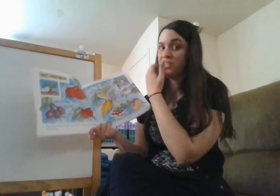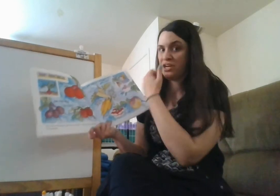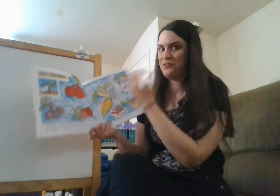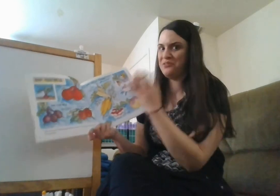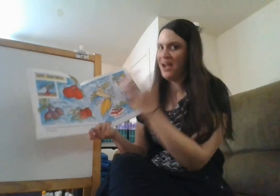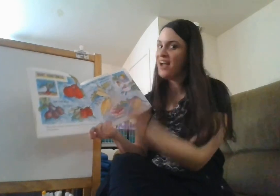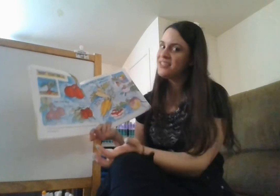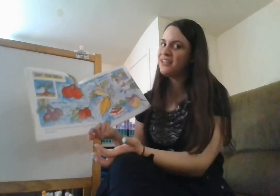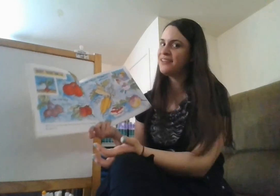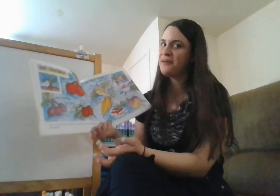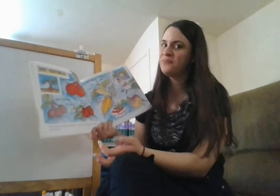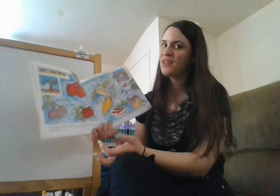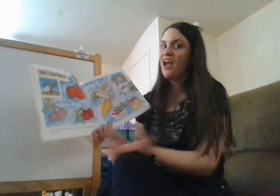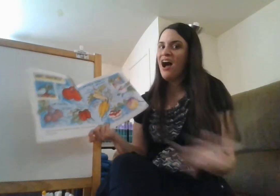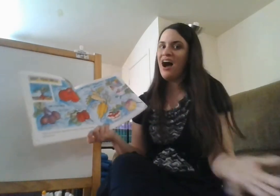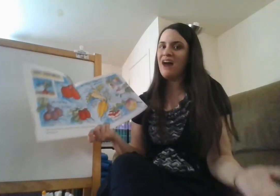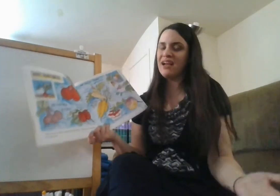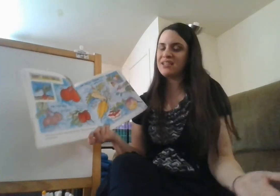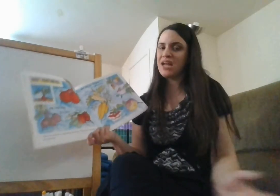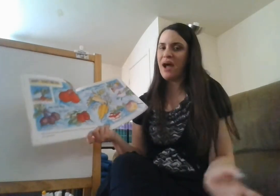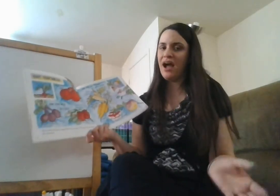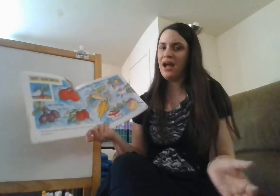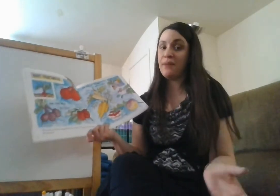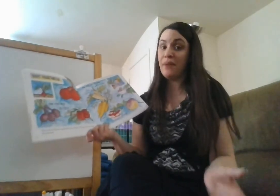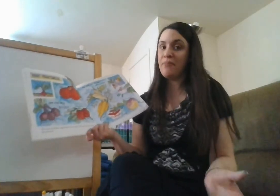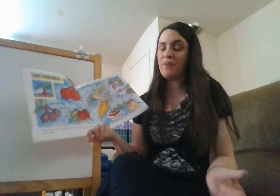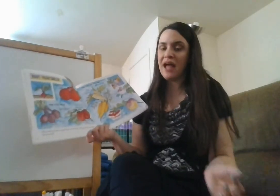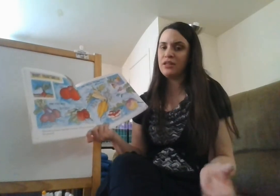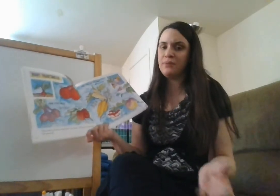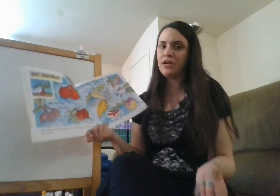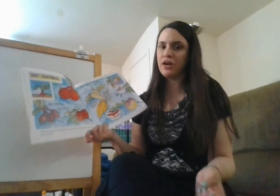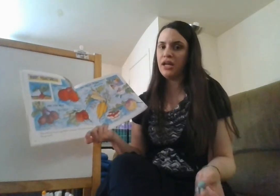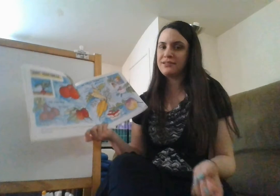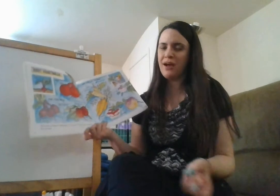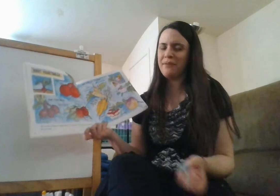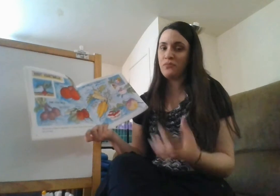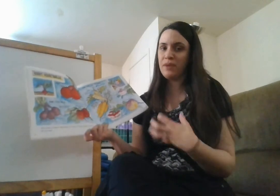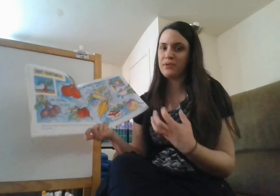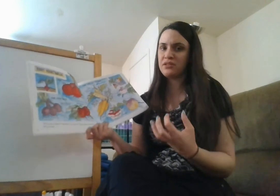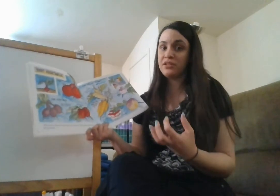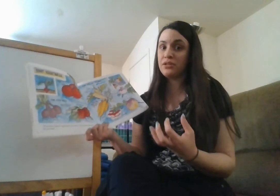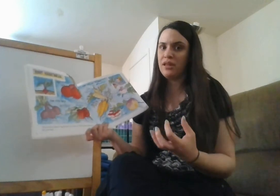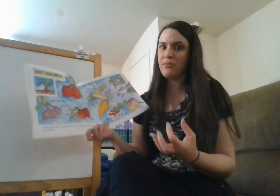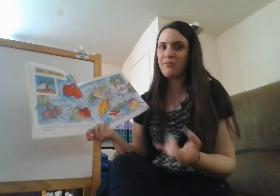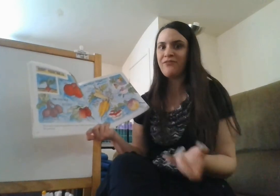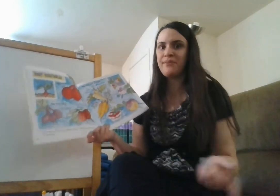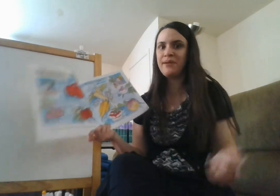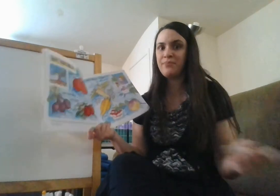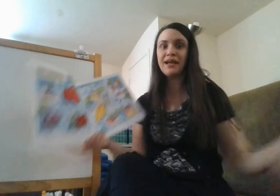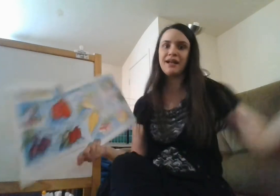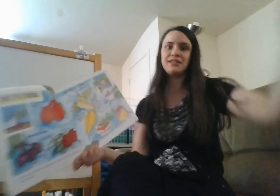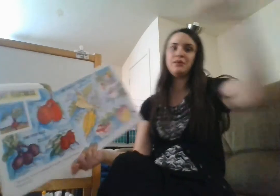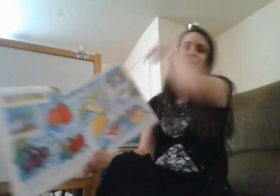know who has eaten them? Last time my mom had the beet greens. We personally don't eat them in my family, but guess who I gave